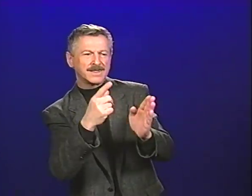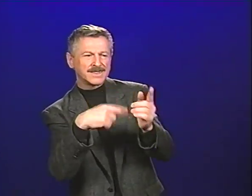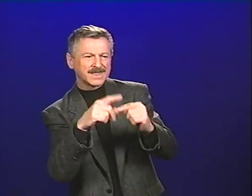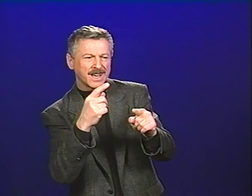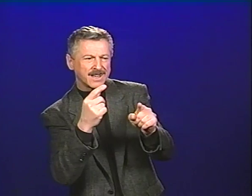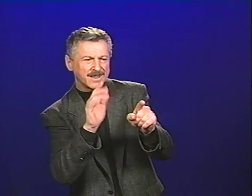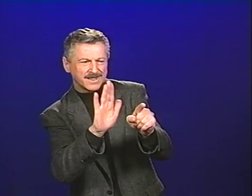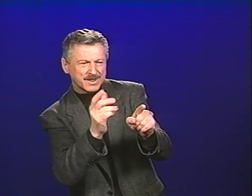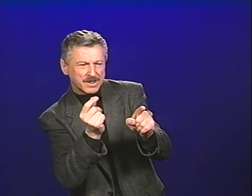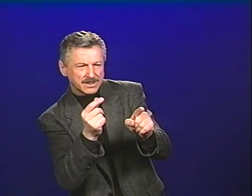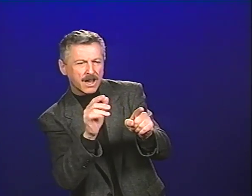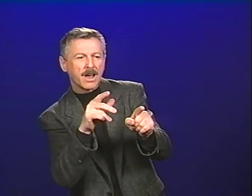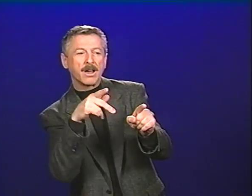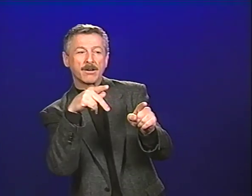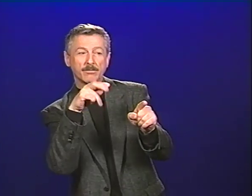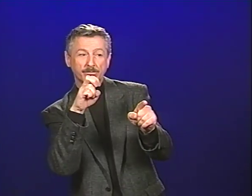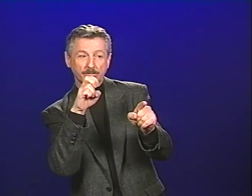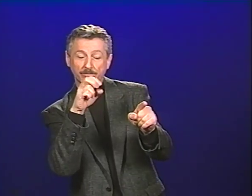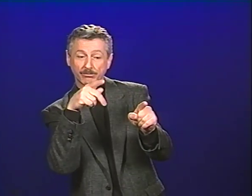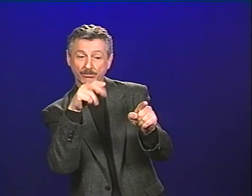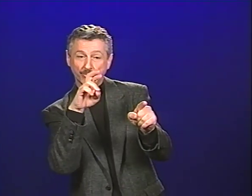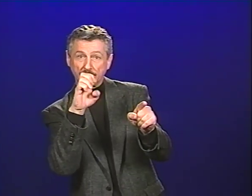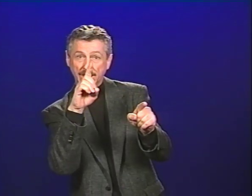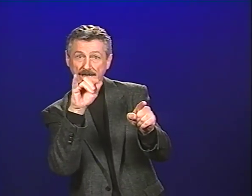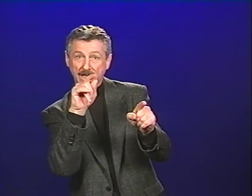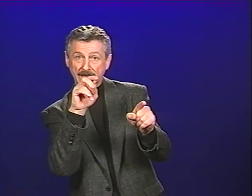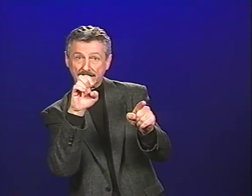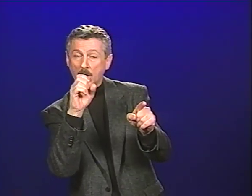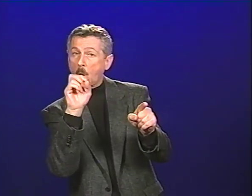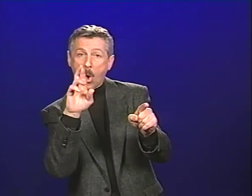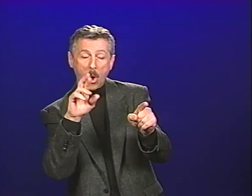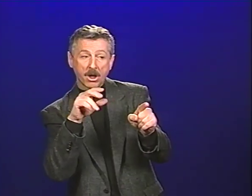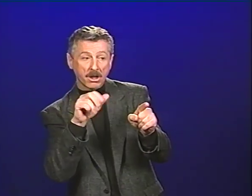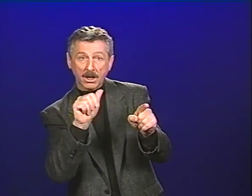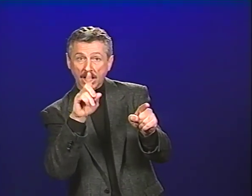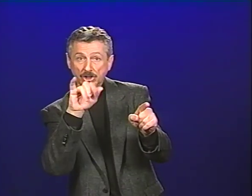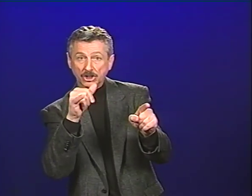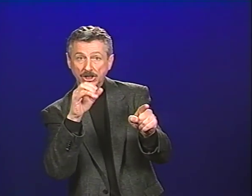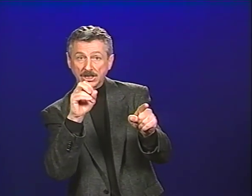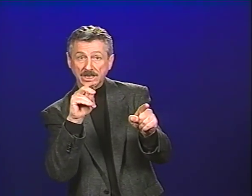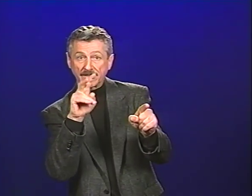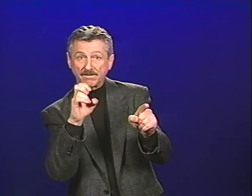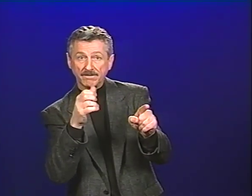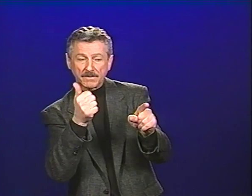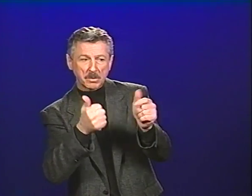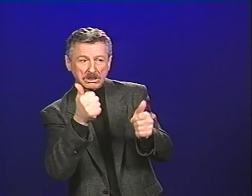nouns, as predicates, as adjectives?